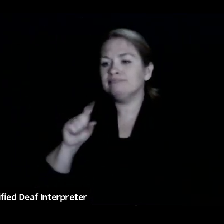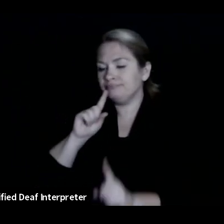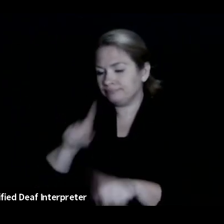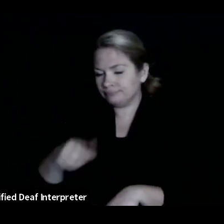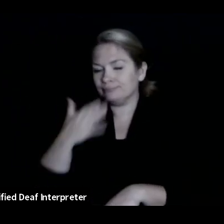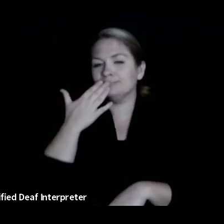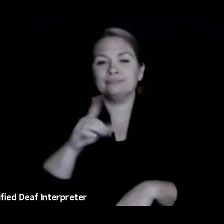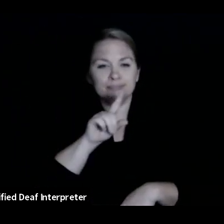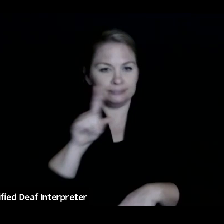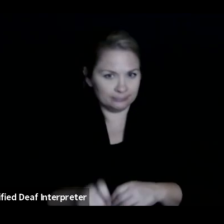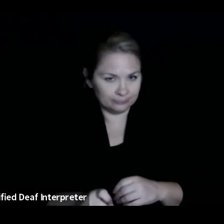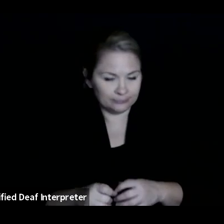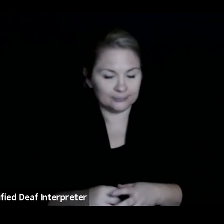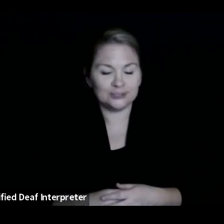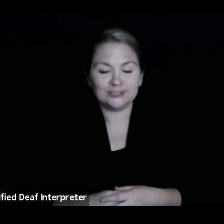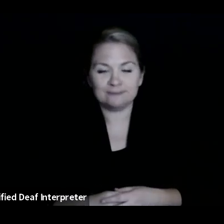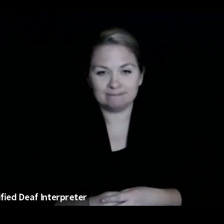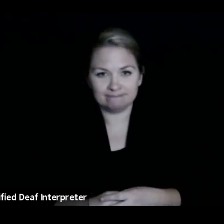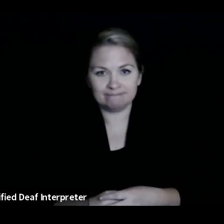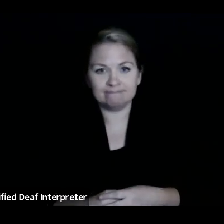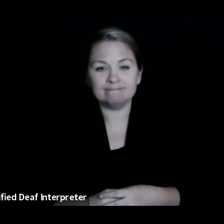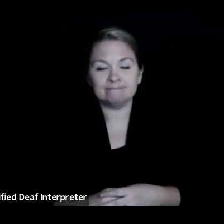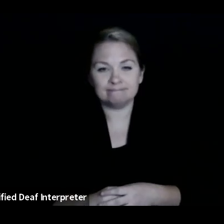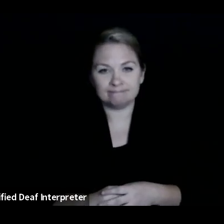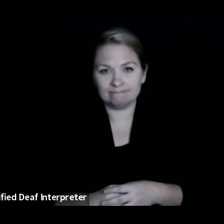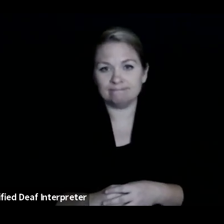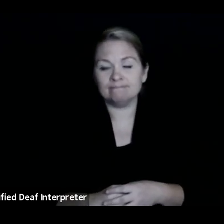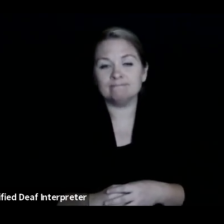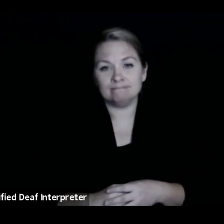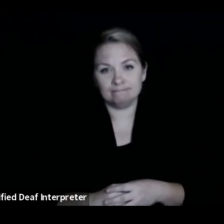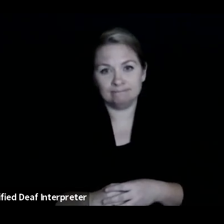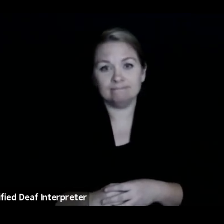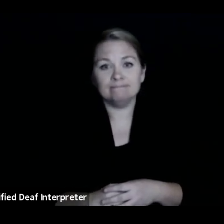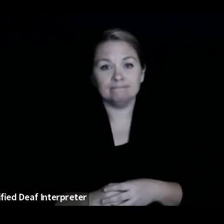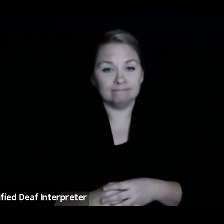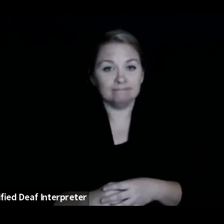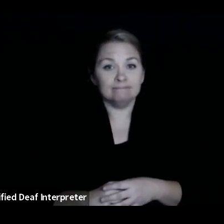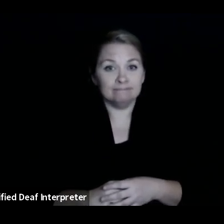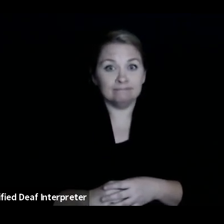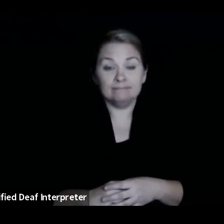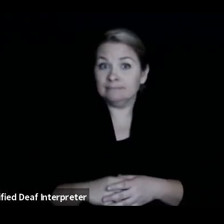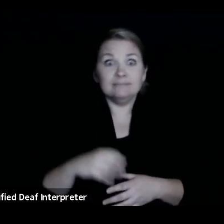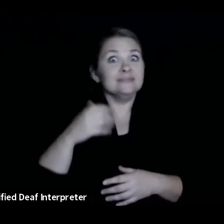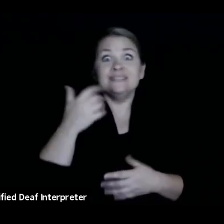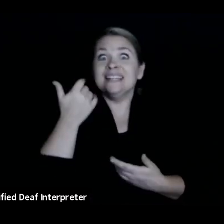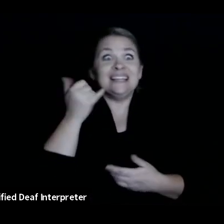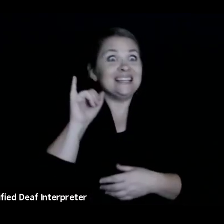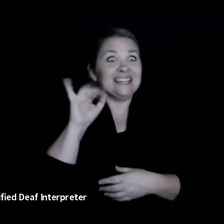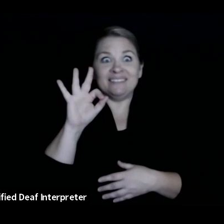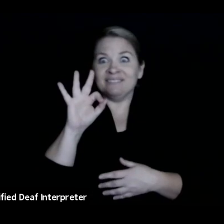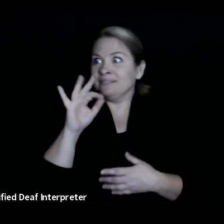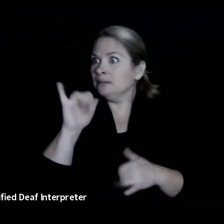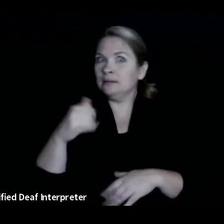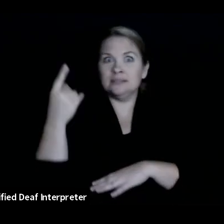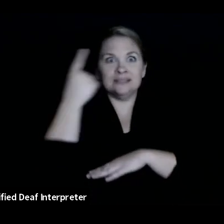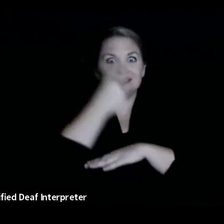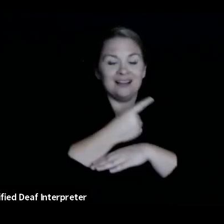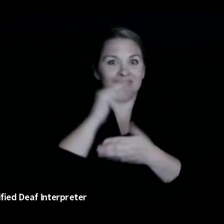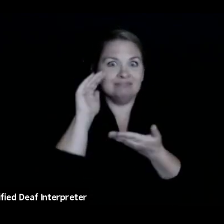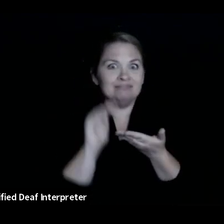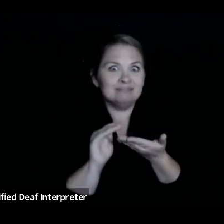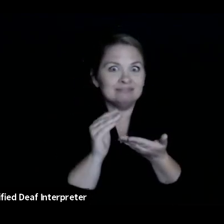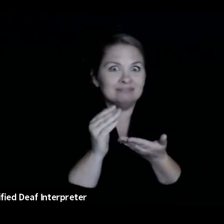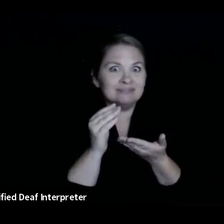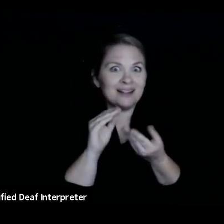how any day with low numbers we appreciate, and certainly with long-term care we've had a number of weeks